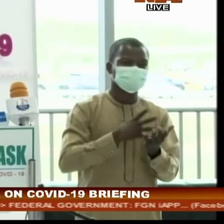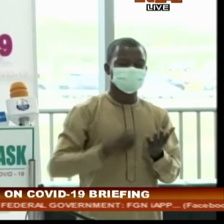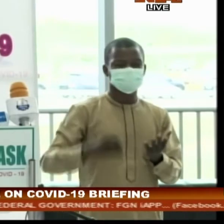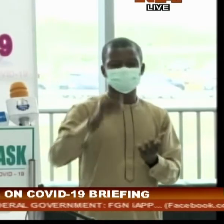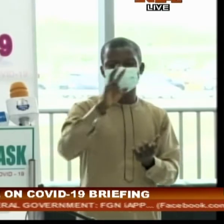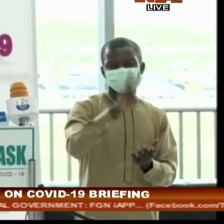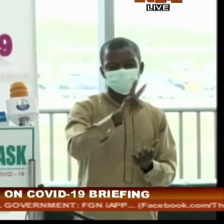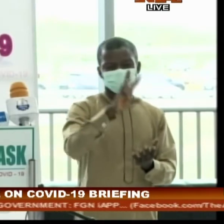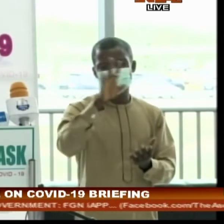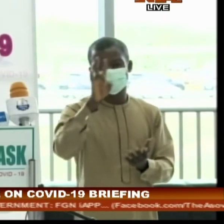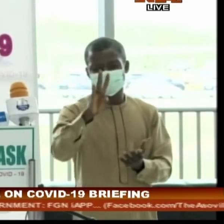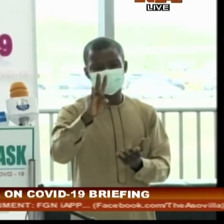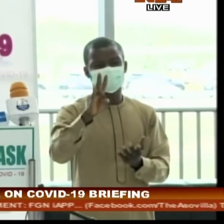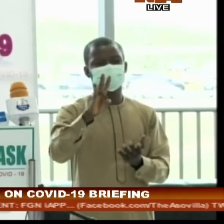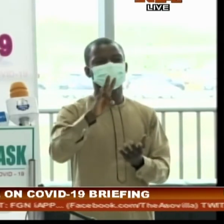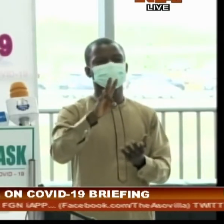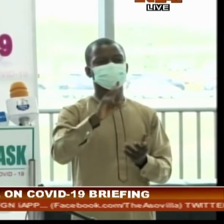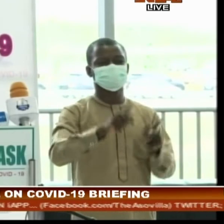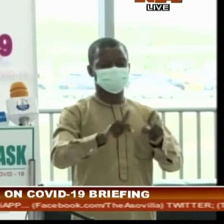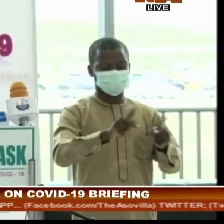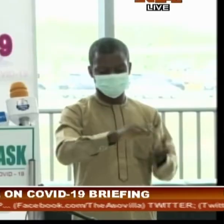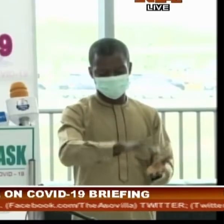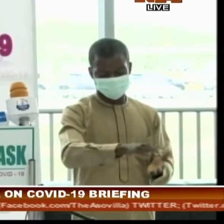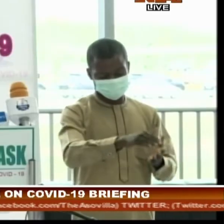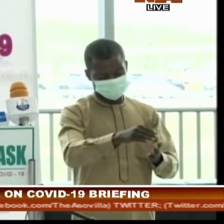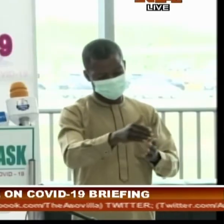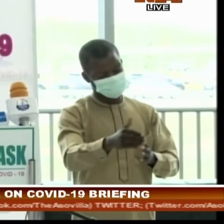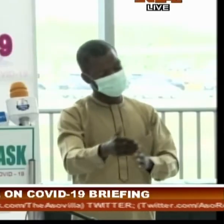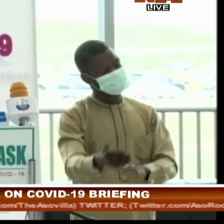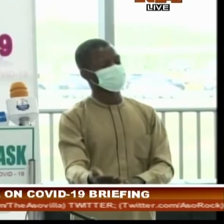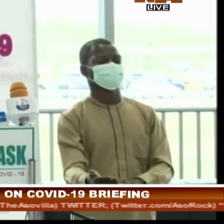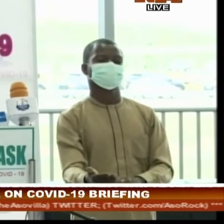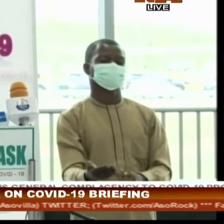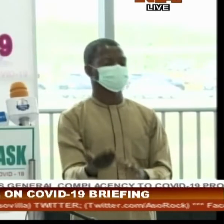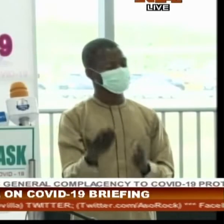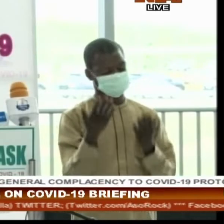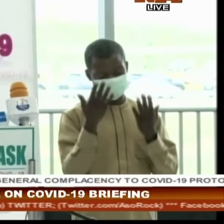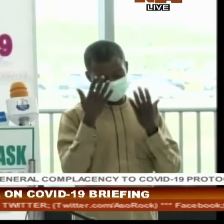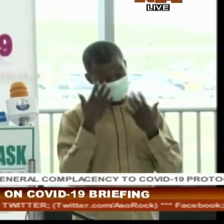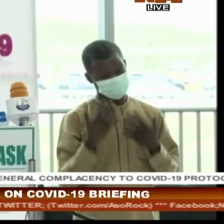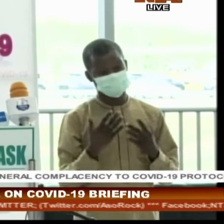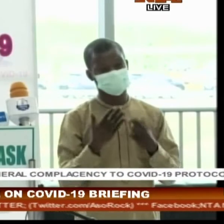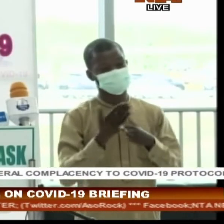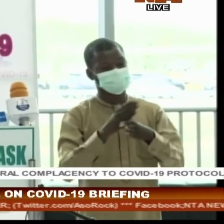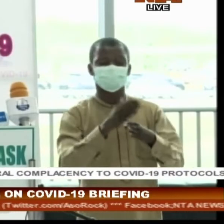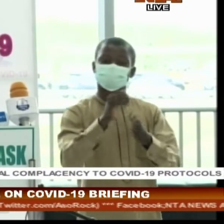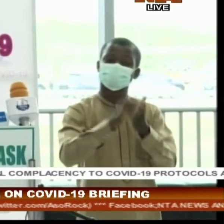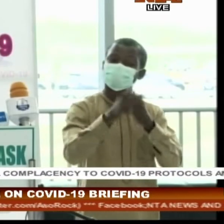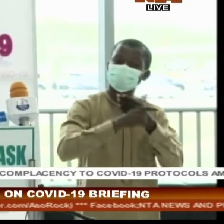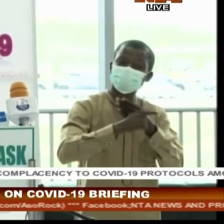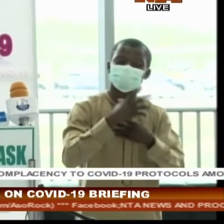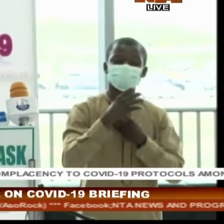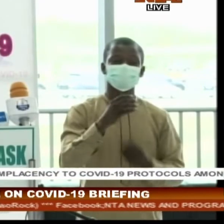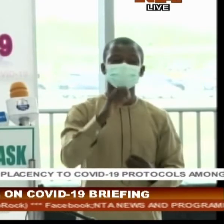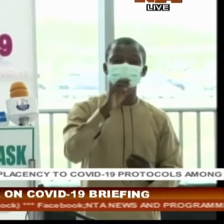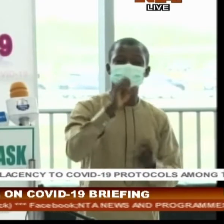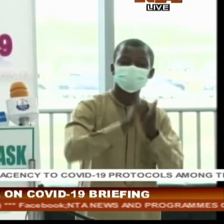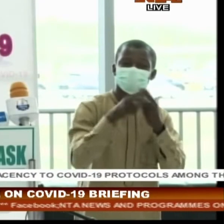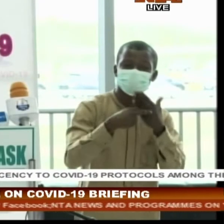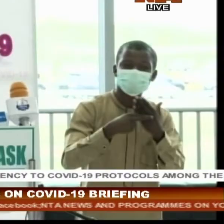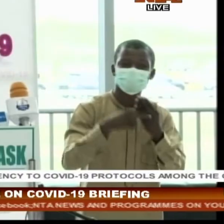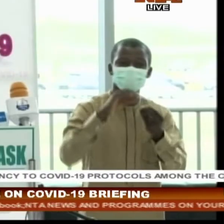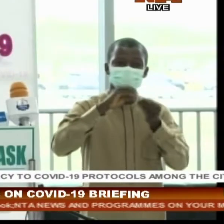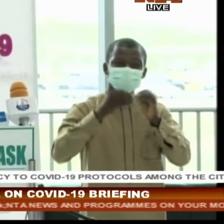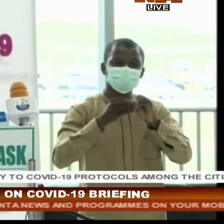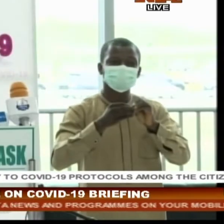1,027 recorded deaths, unfortunately. Between August and September, the number of states with